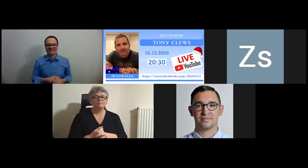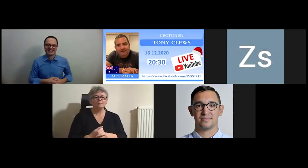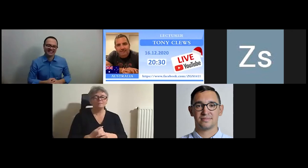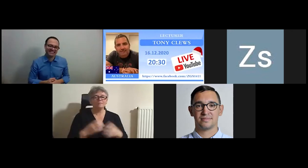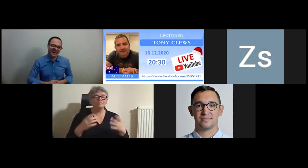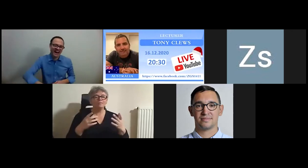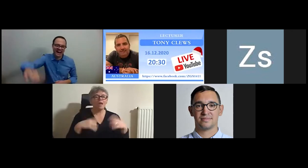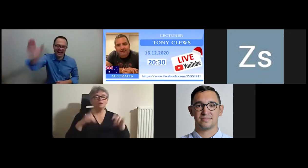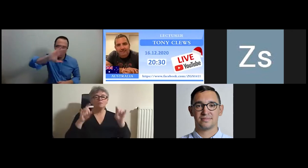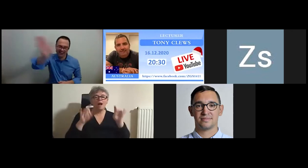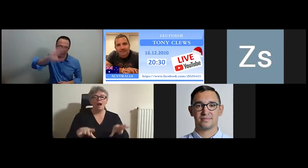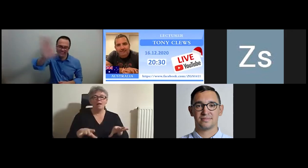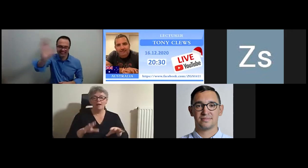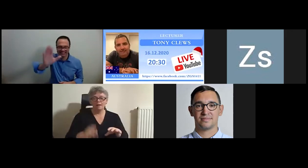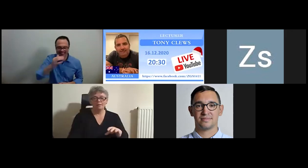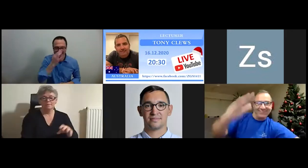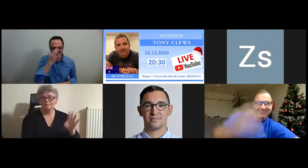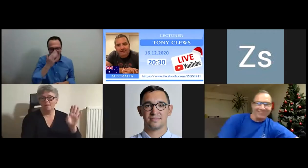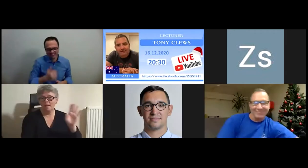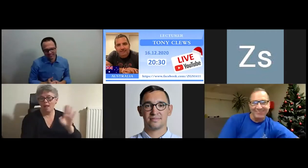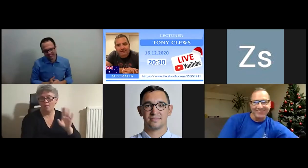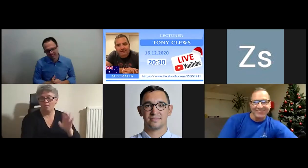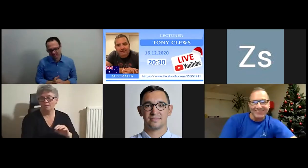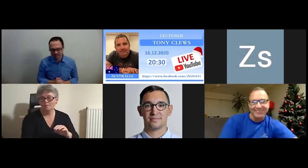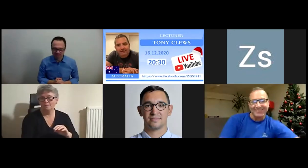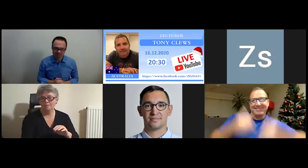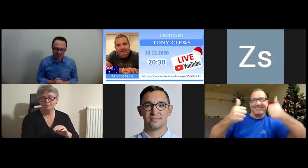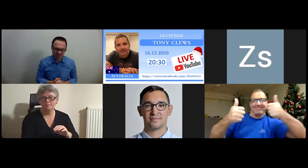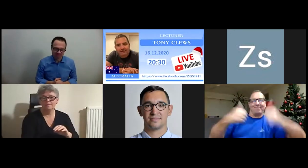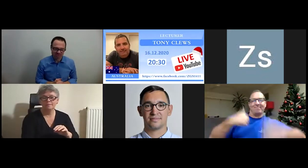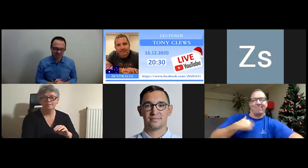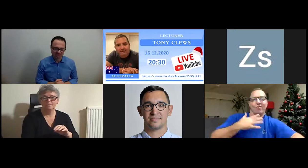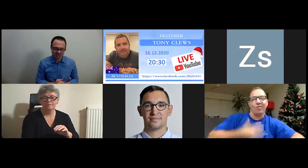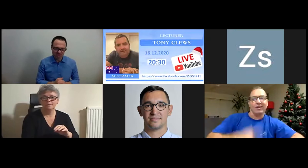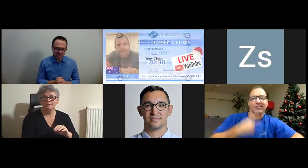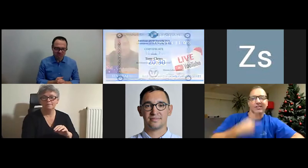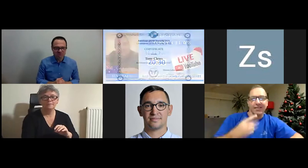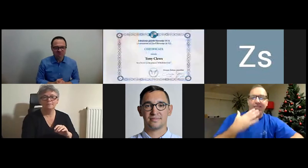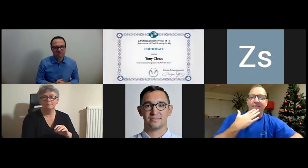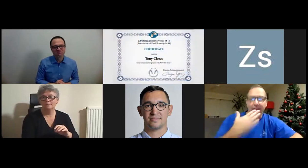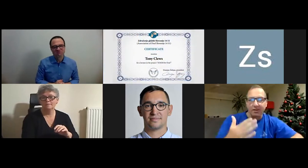Our next presenter is from Australia. Hello. Hello.